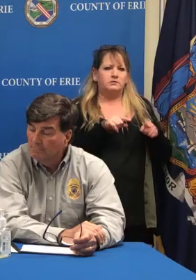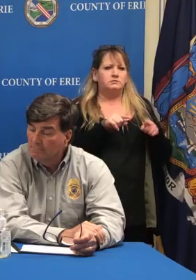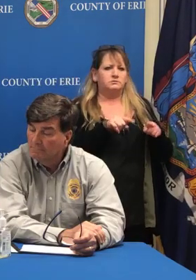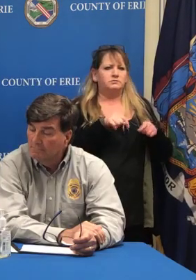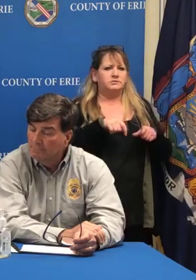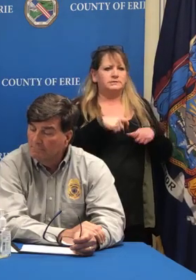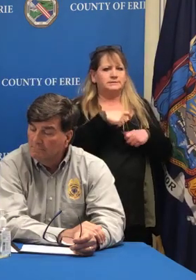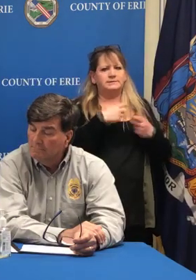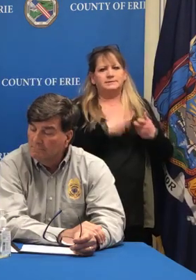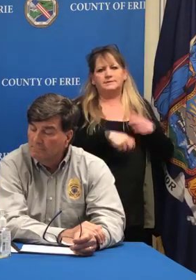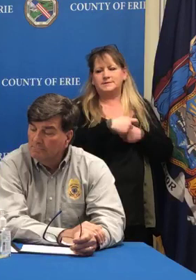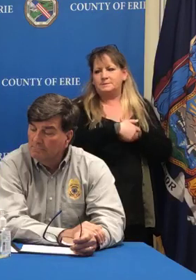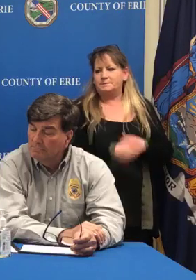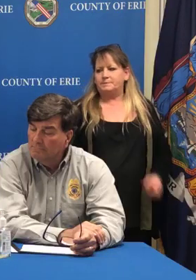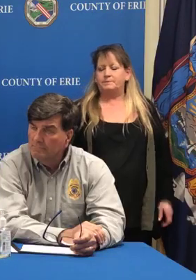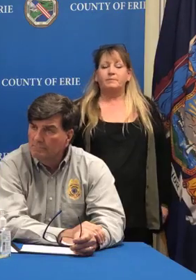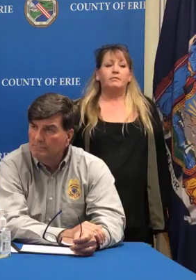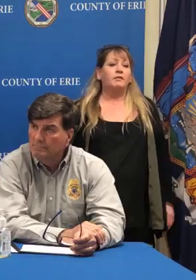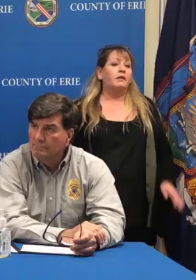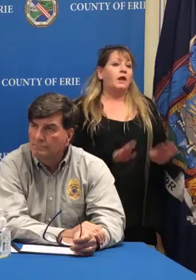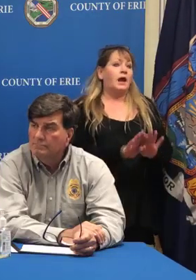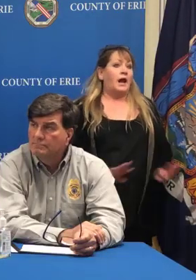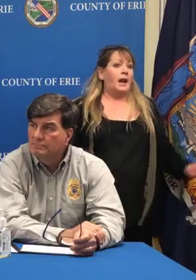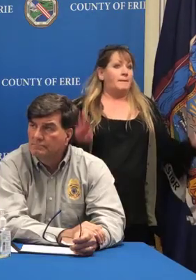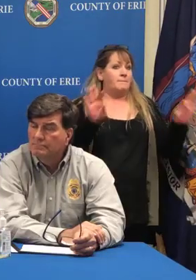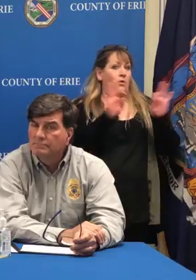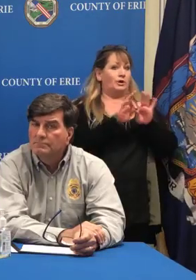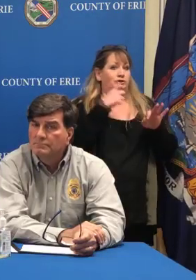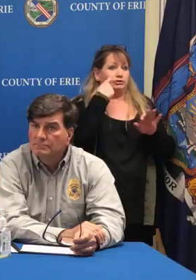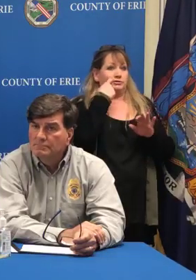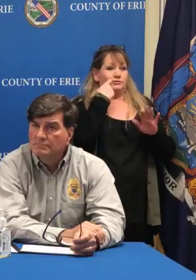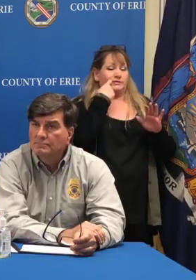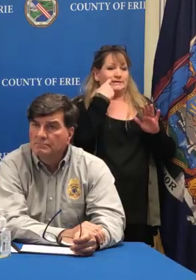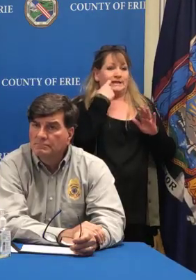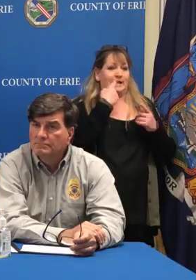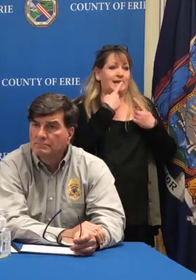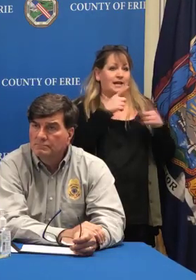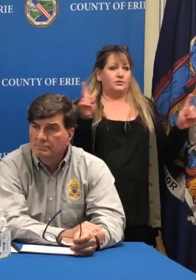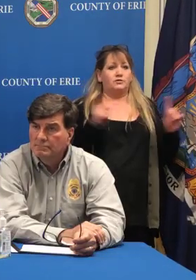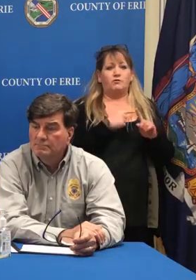upcoming period. A very important development that was announced just recently by